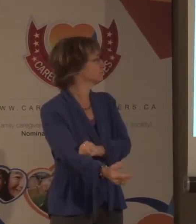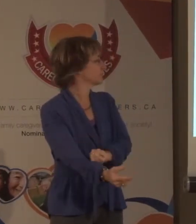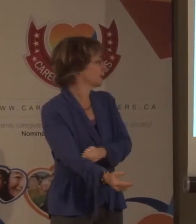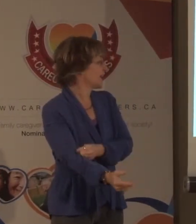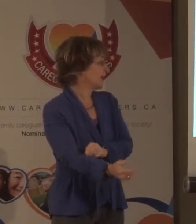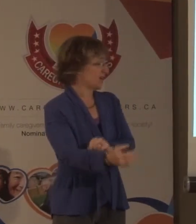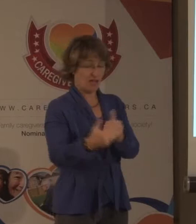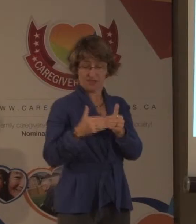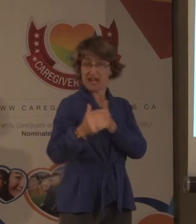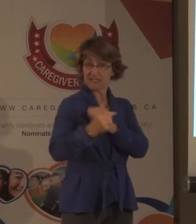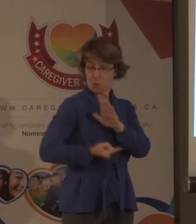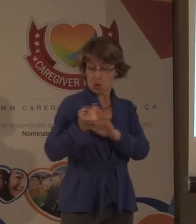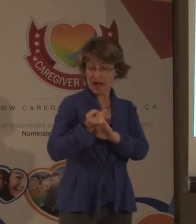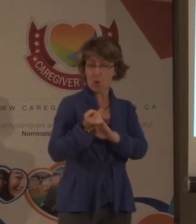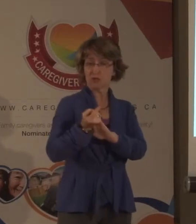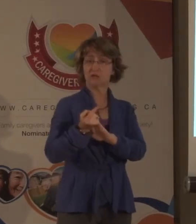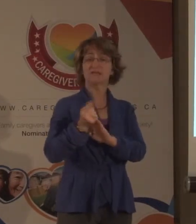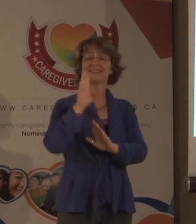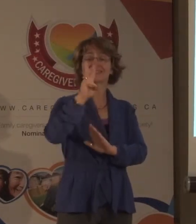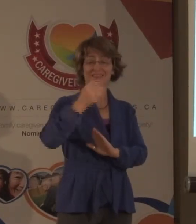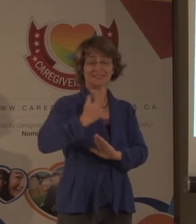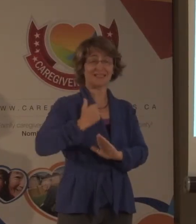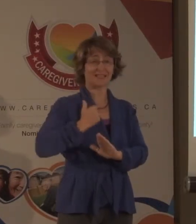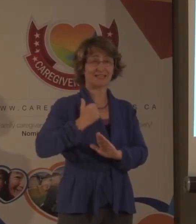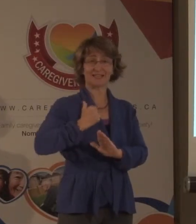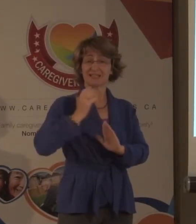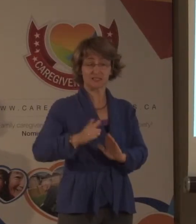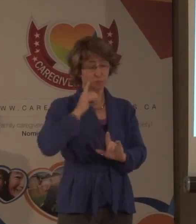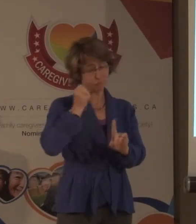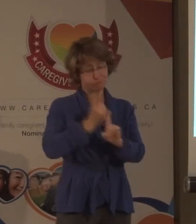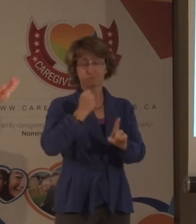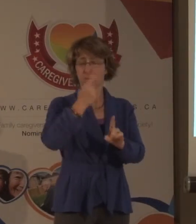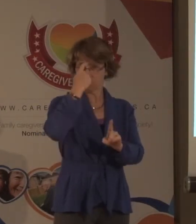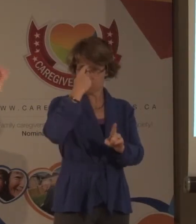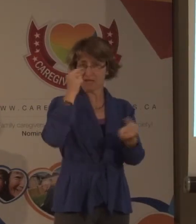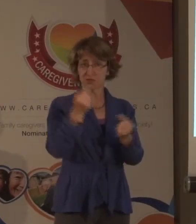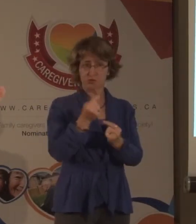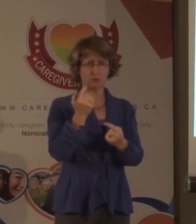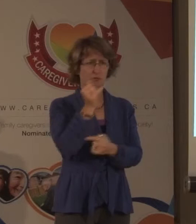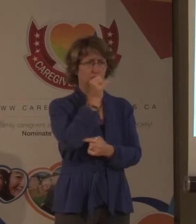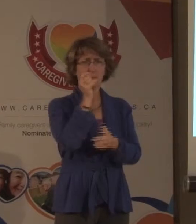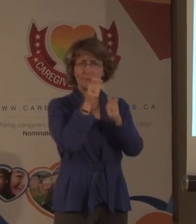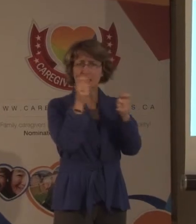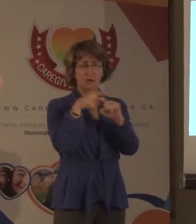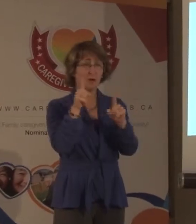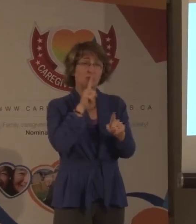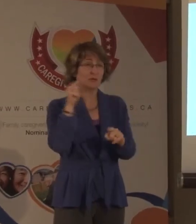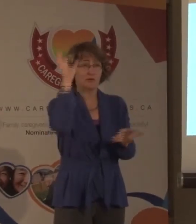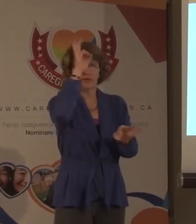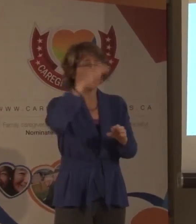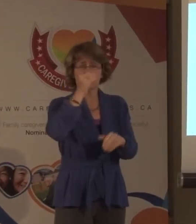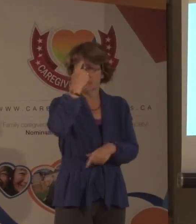Within the next hour, 6 Canadians will suffer a brain injury. So it's massive, and yet we don't really think about it. We think